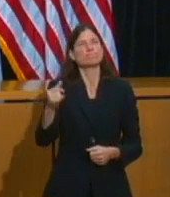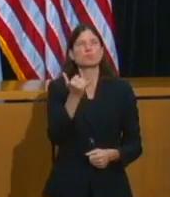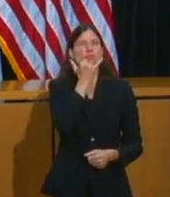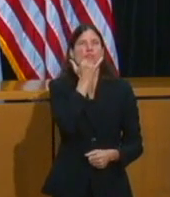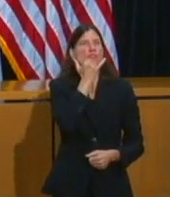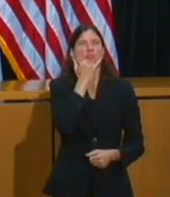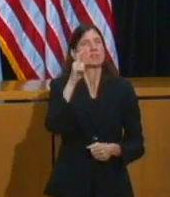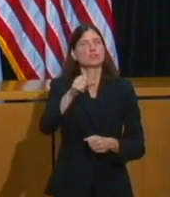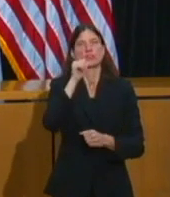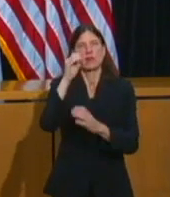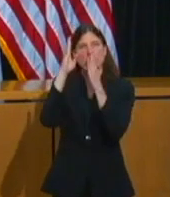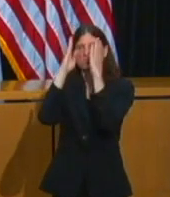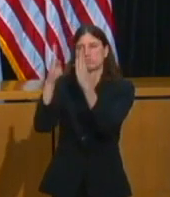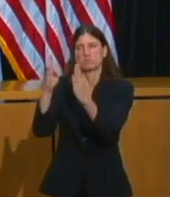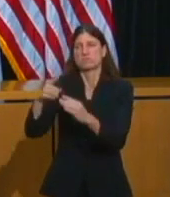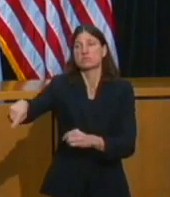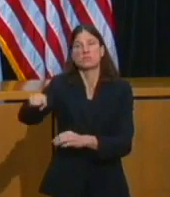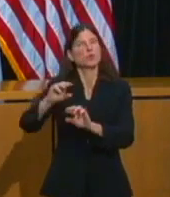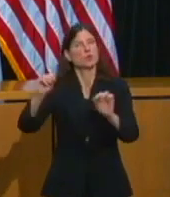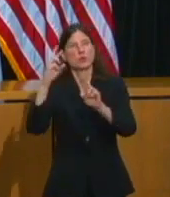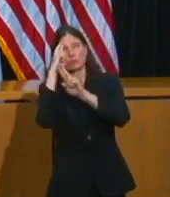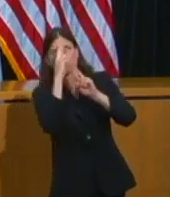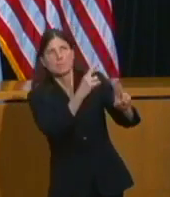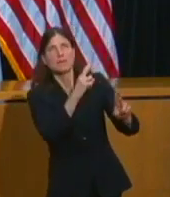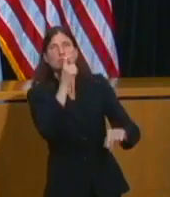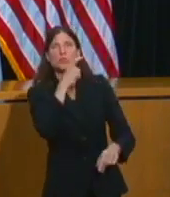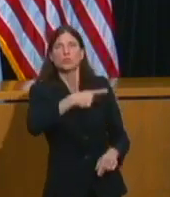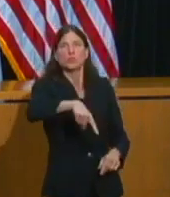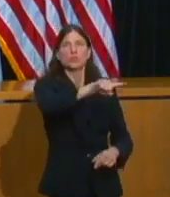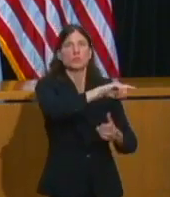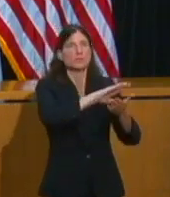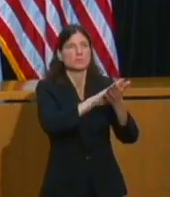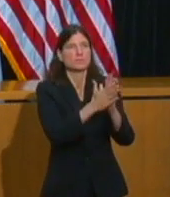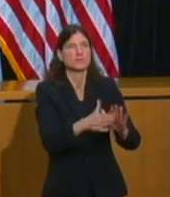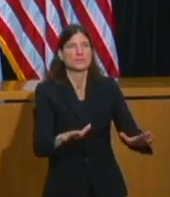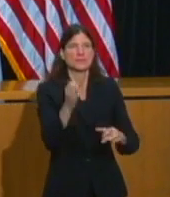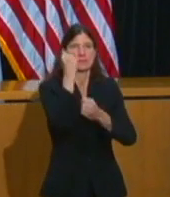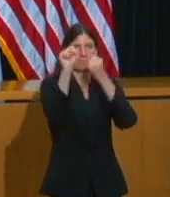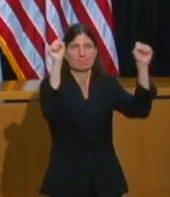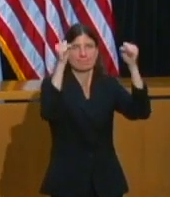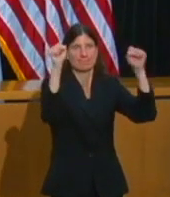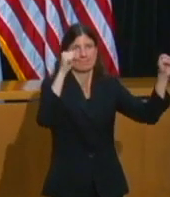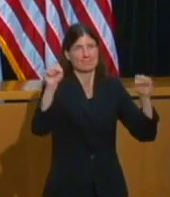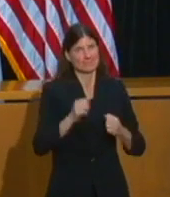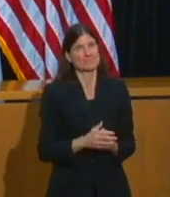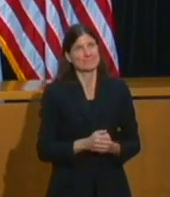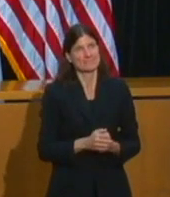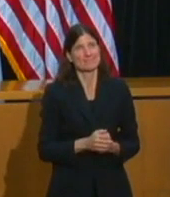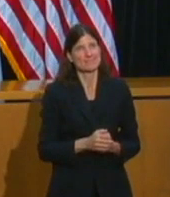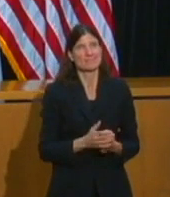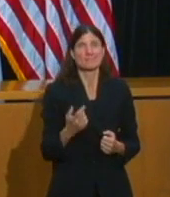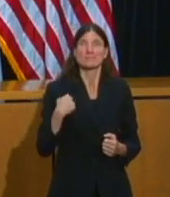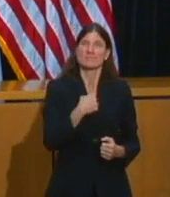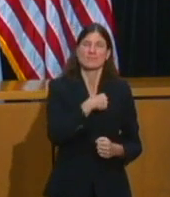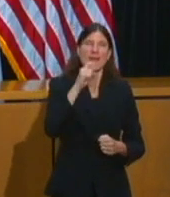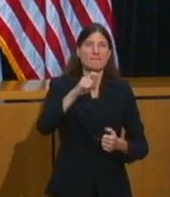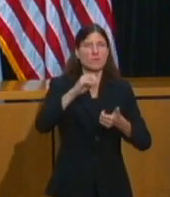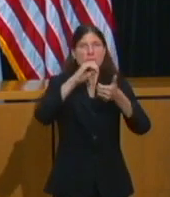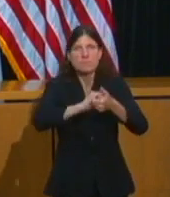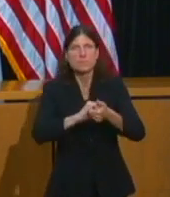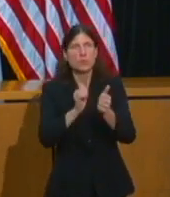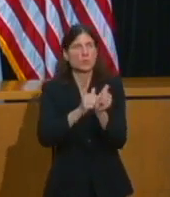must all continue to come together in order to move forward, to make progress, and to end this racist